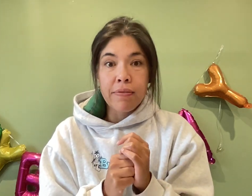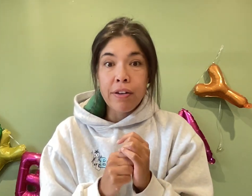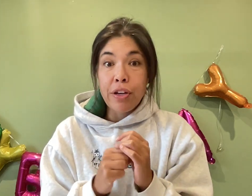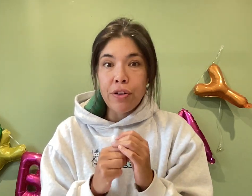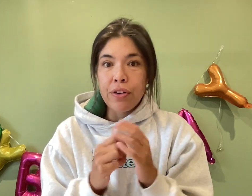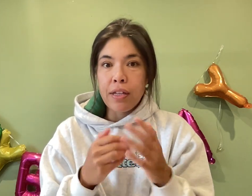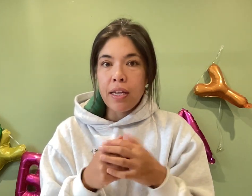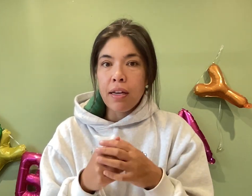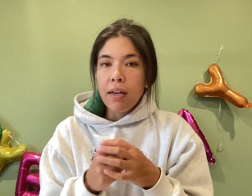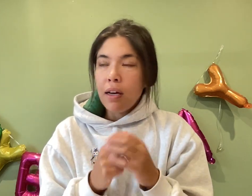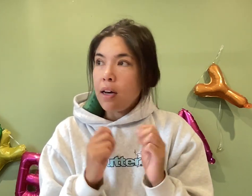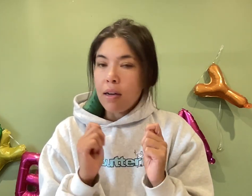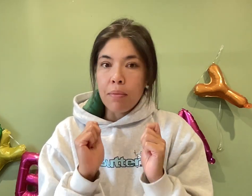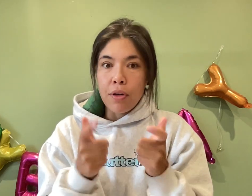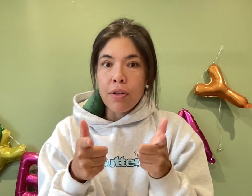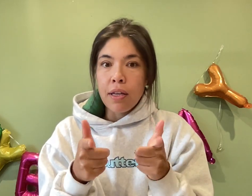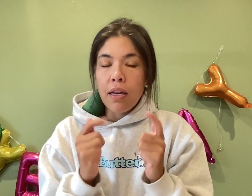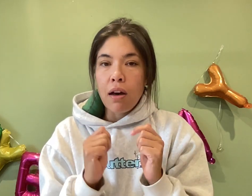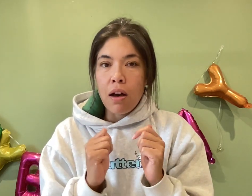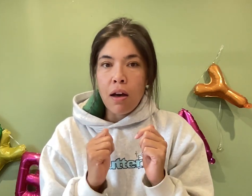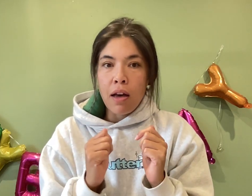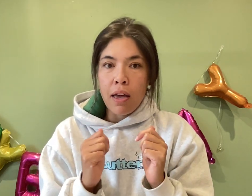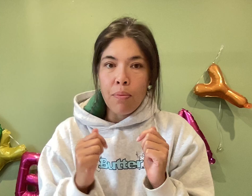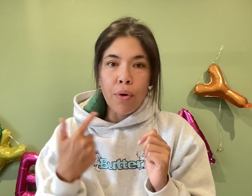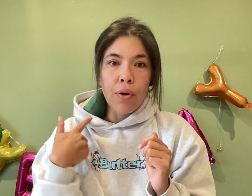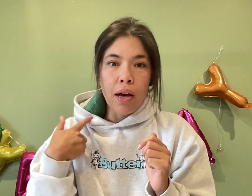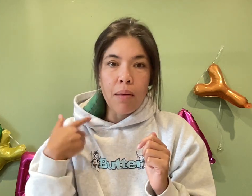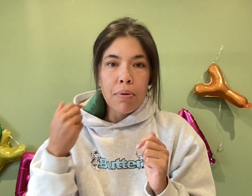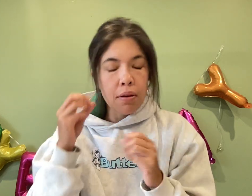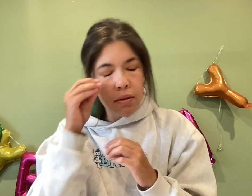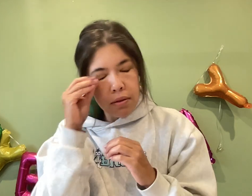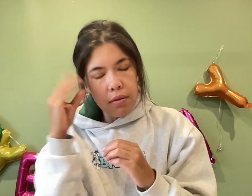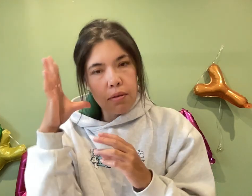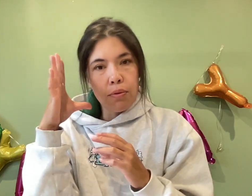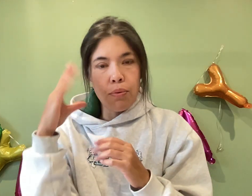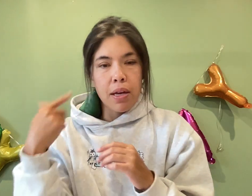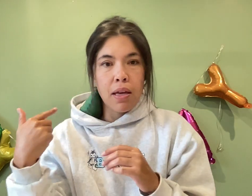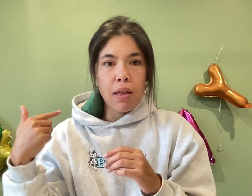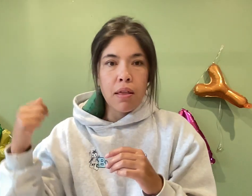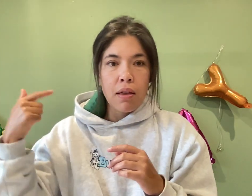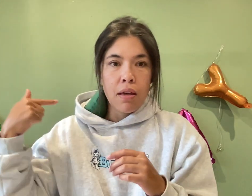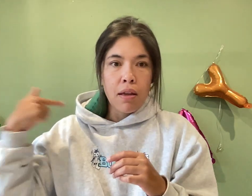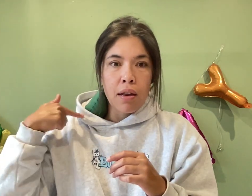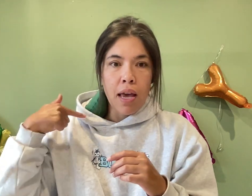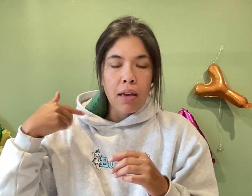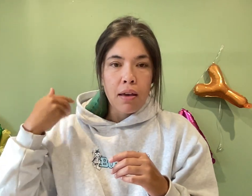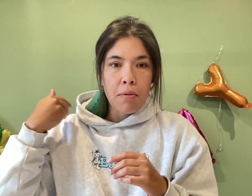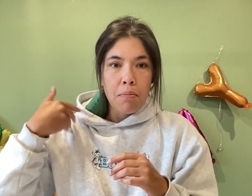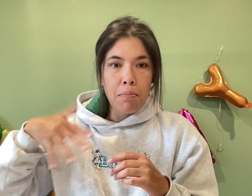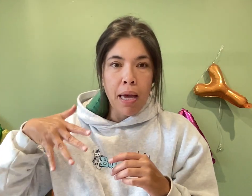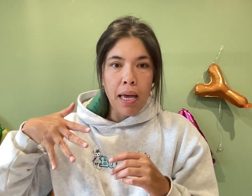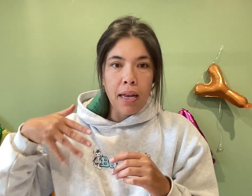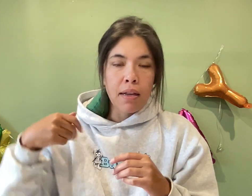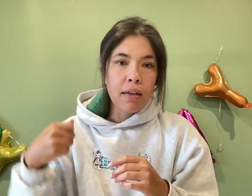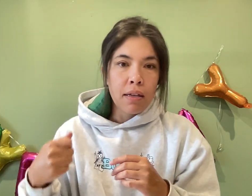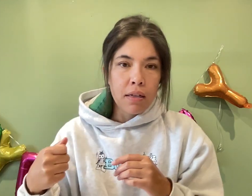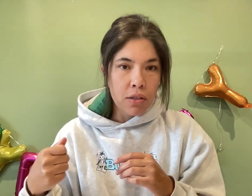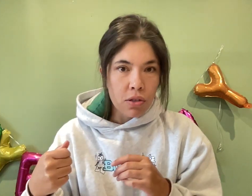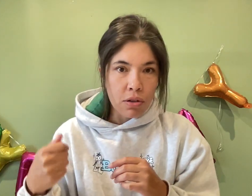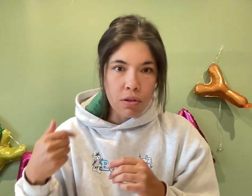very early. I woke up with neck pain, so